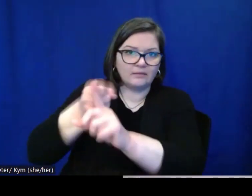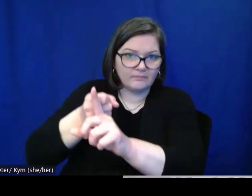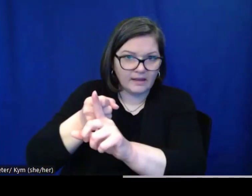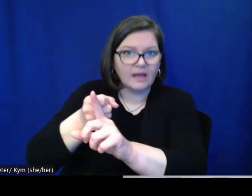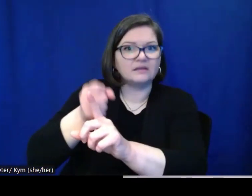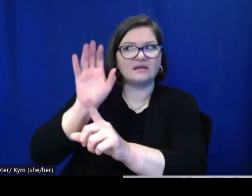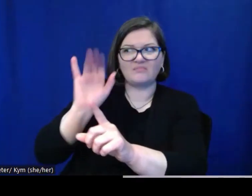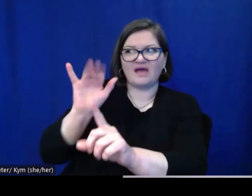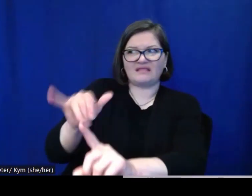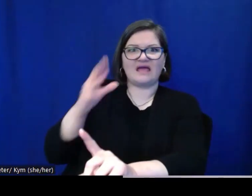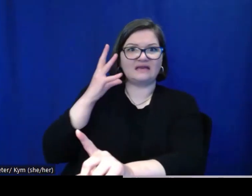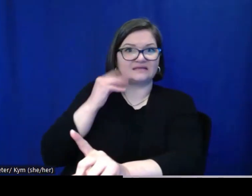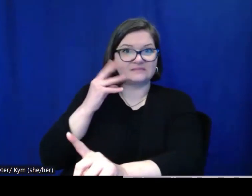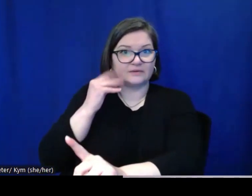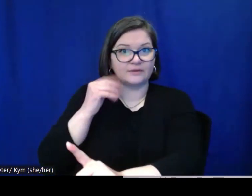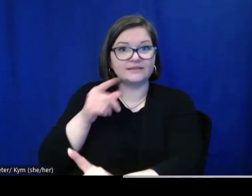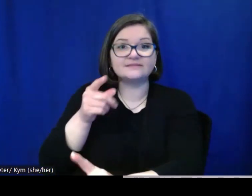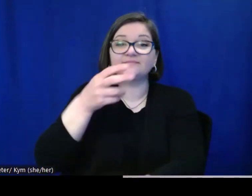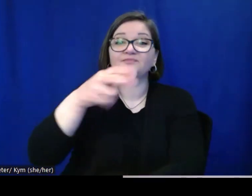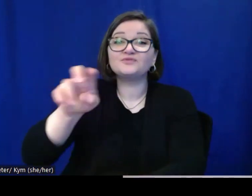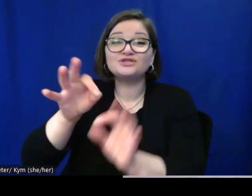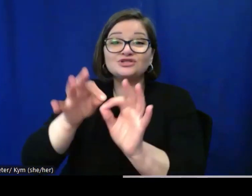combat experience.